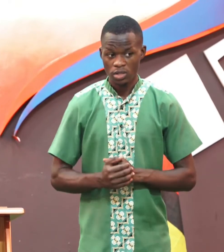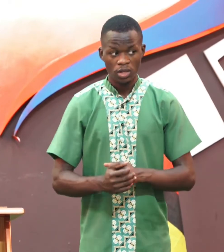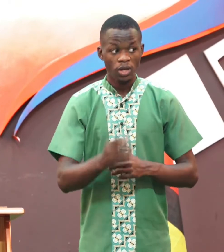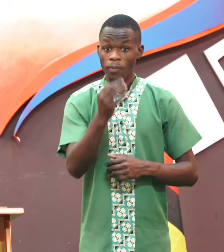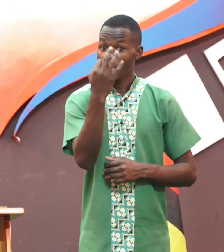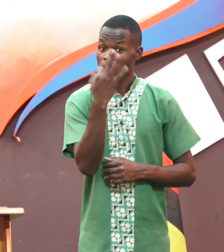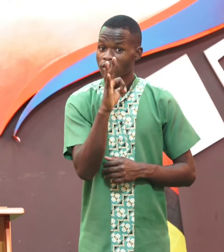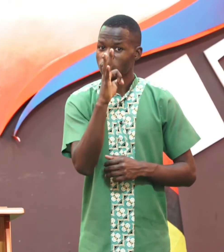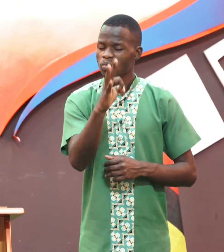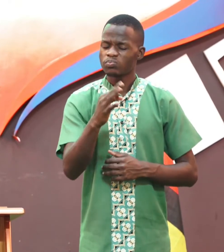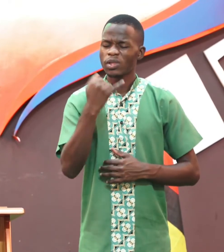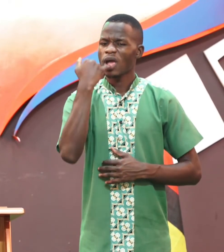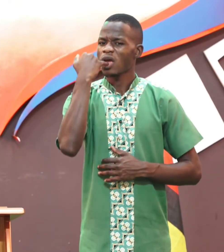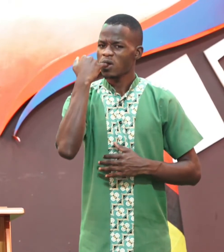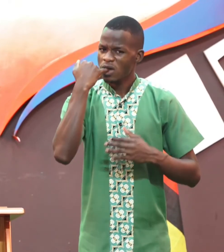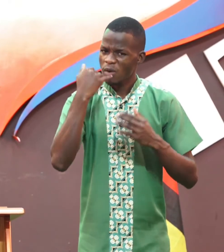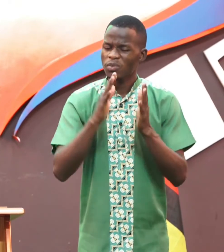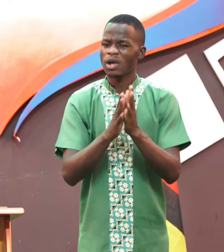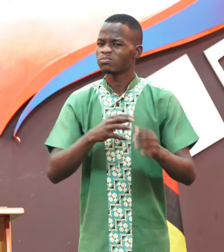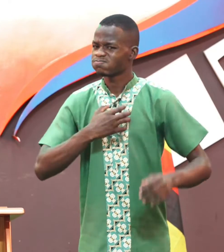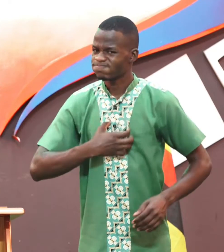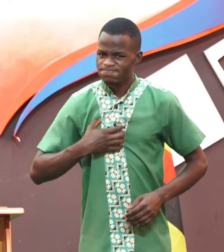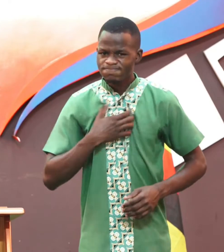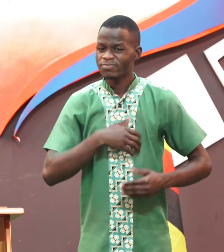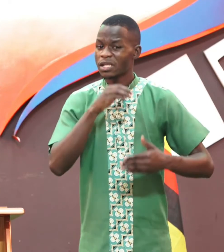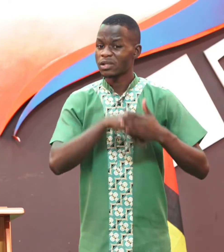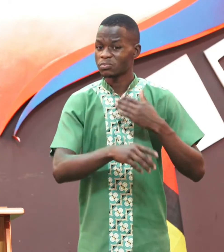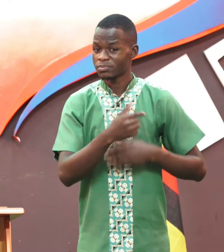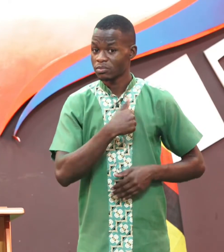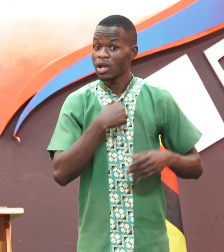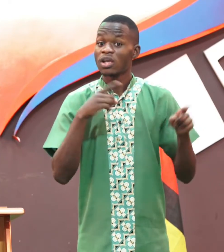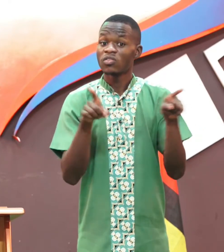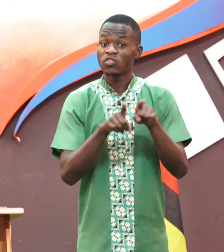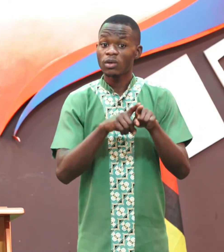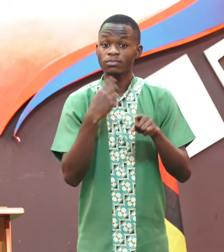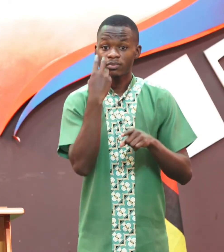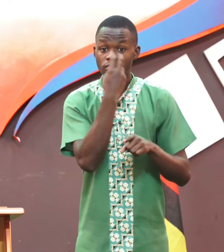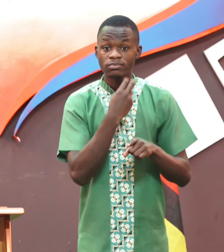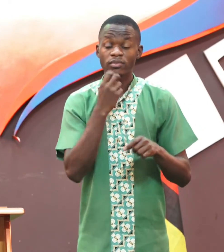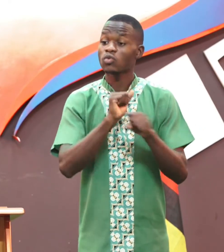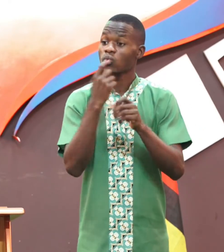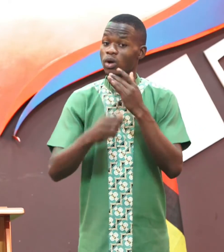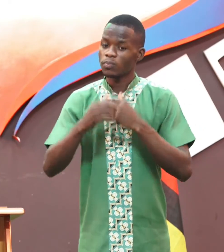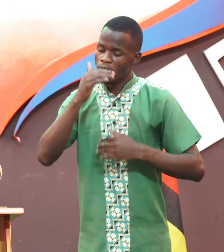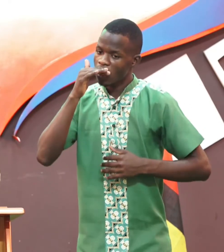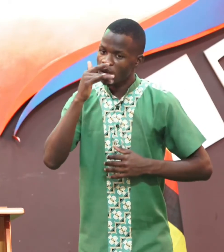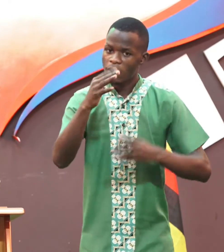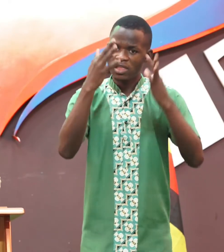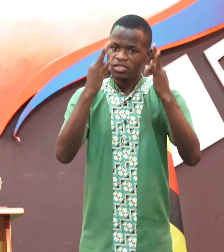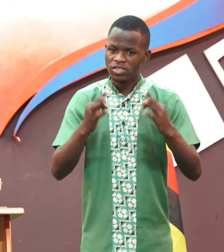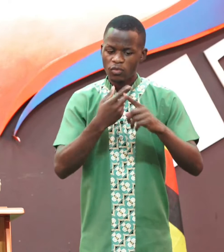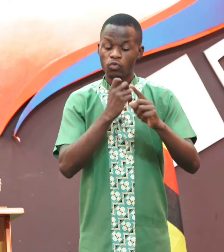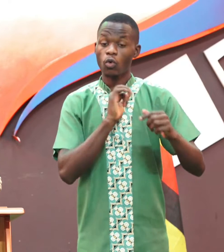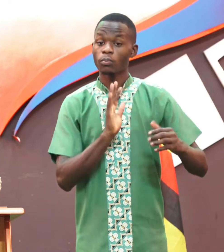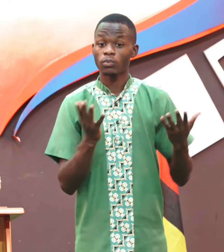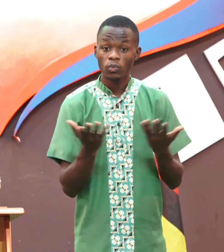Bw'oba ng'oli mukawu munda. If you're full of bitterness within, era nakamwa ko kagenda kufulumyanga ekyo kubanga ekyo kyekitufu kyoli.